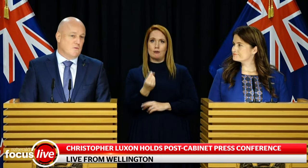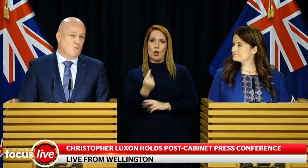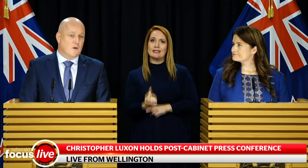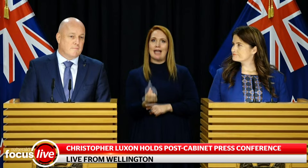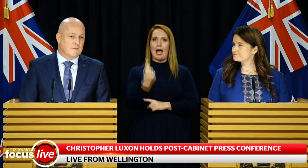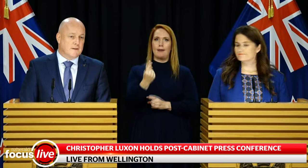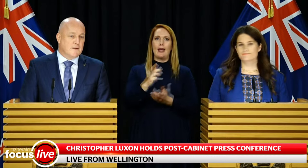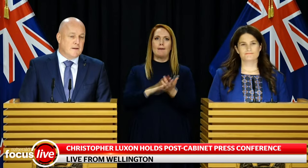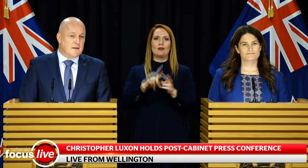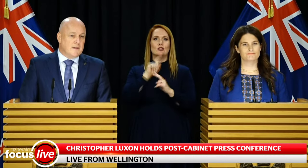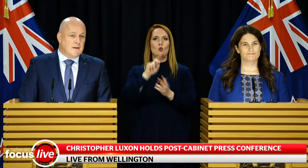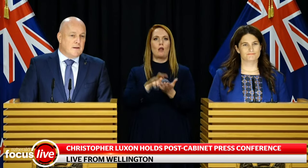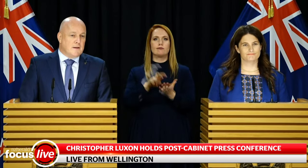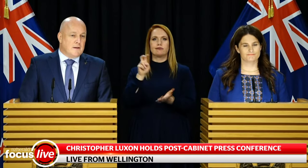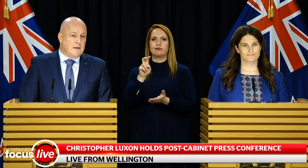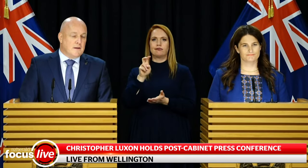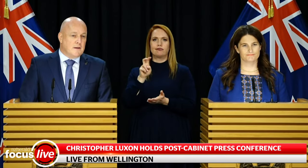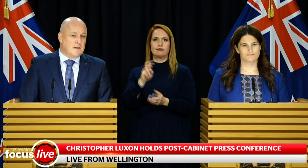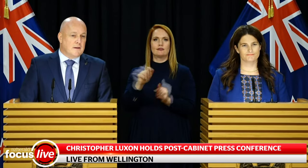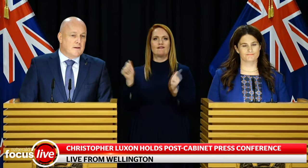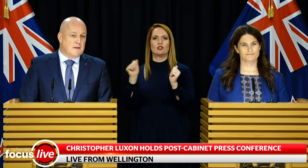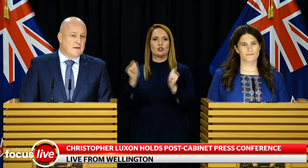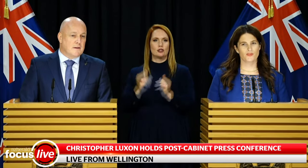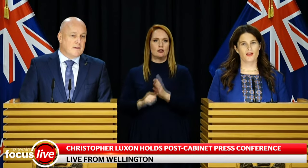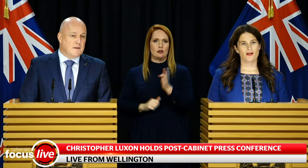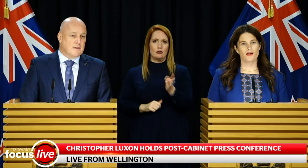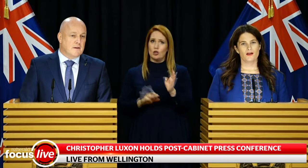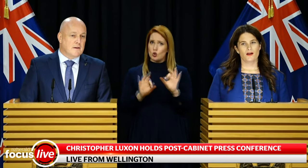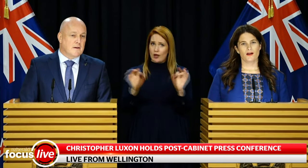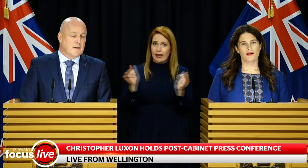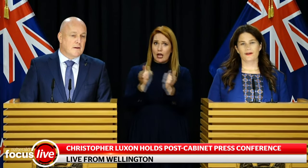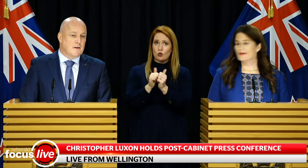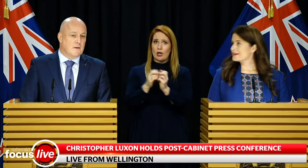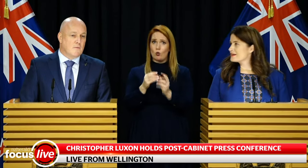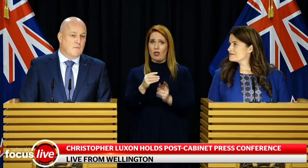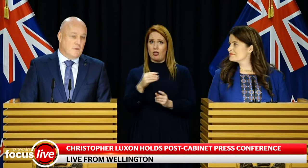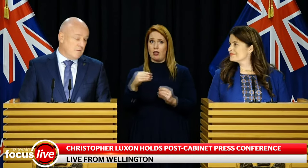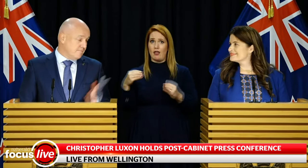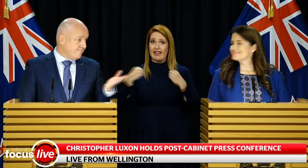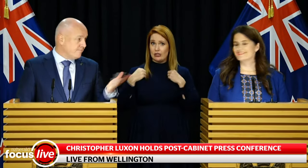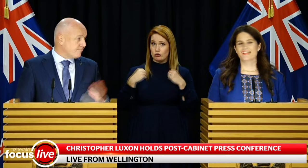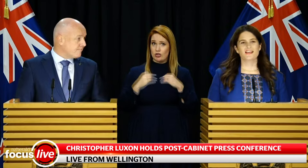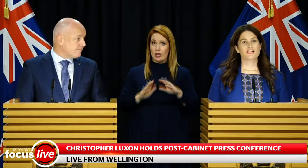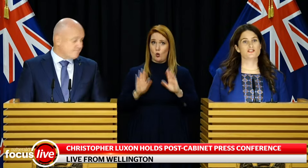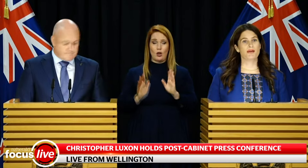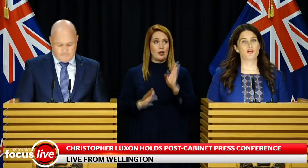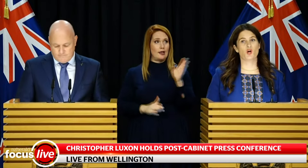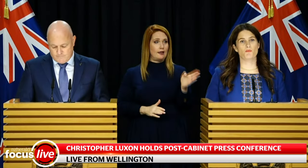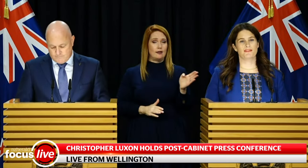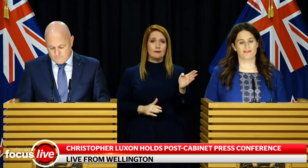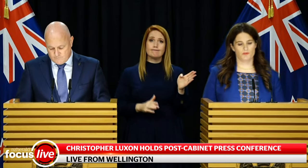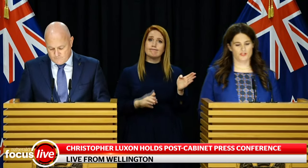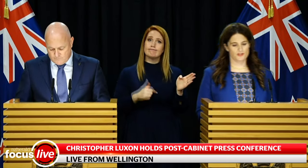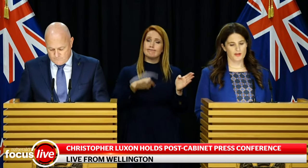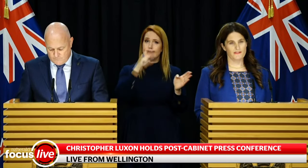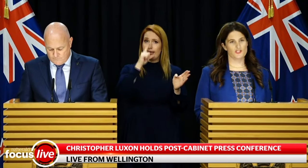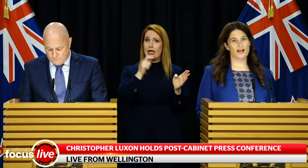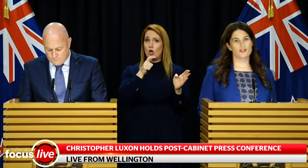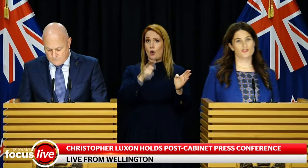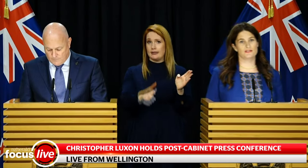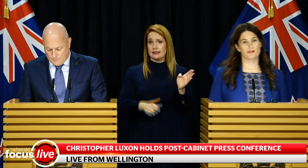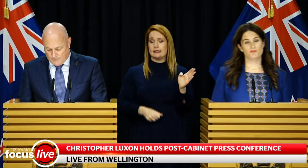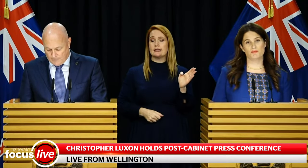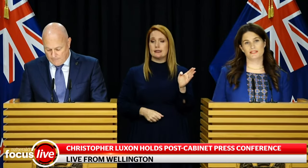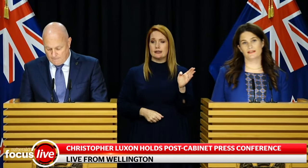will vote and walk. So you have no assurances, you haven't got any agreement with the industry as a whole that they won't? Can I just make a comment there, which is one of